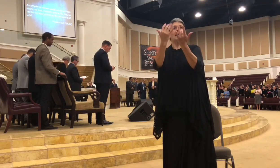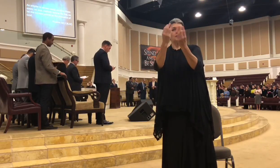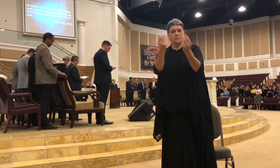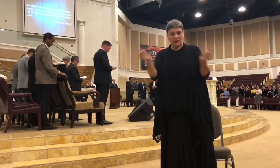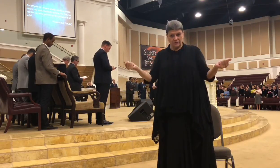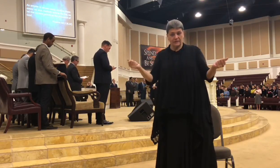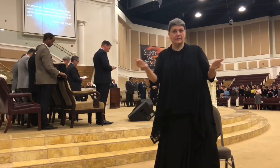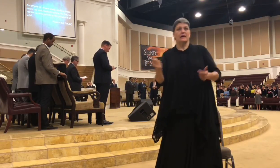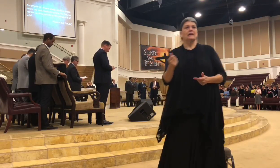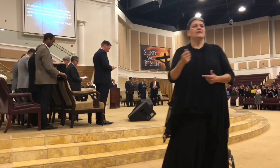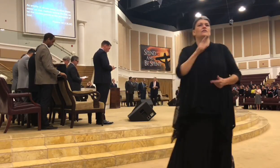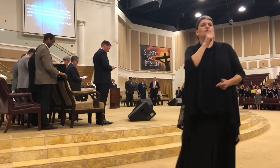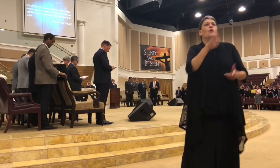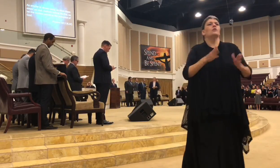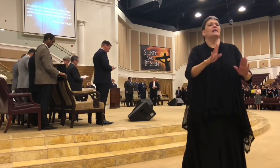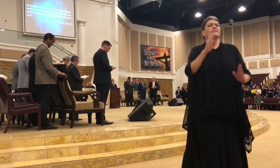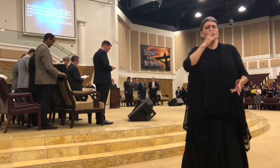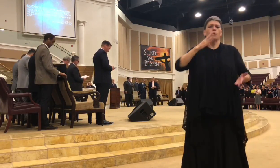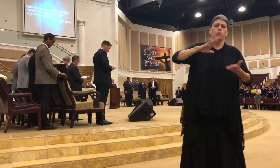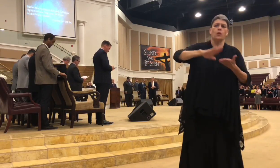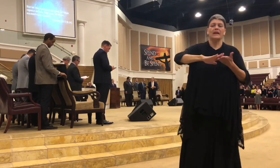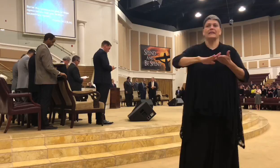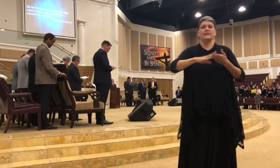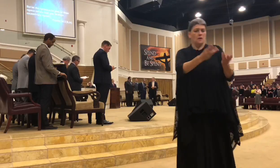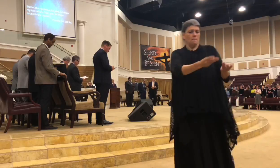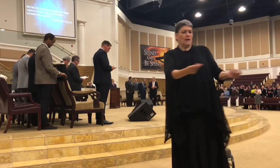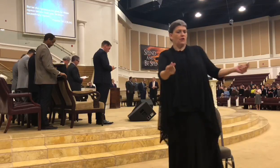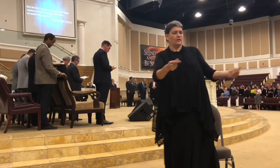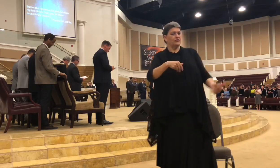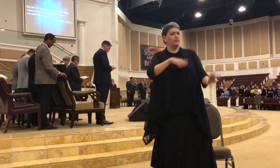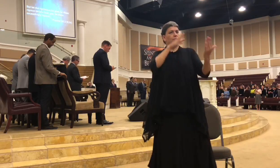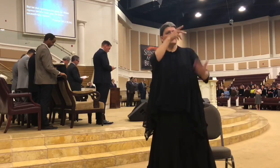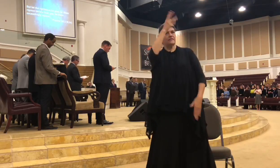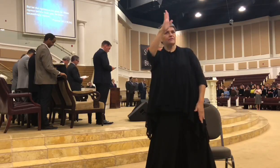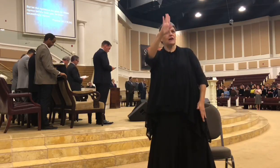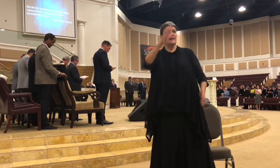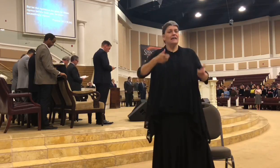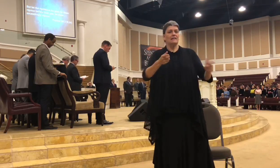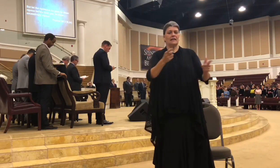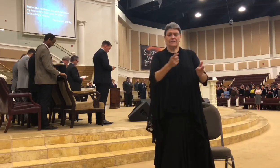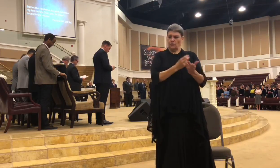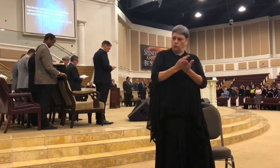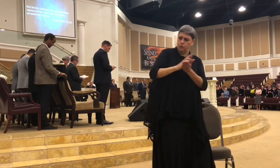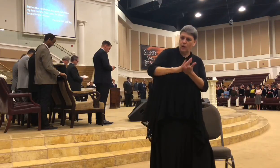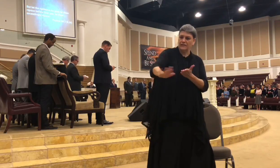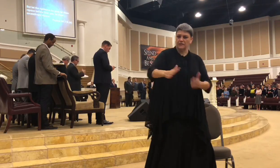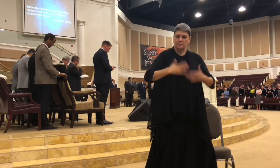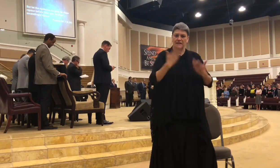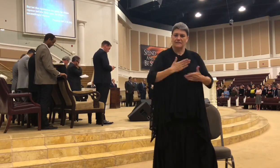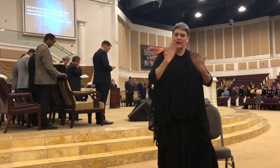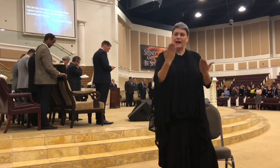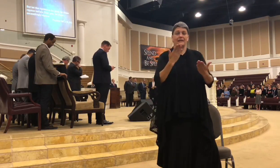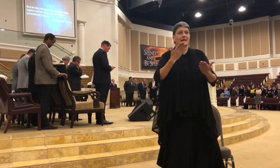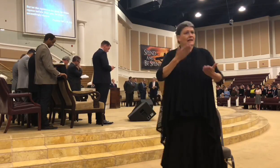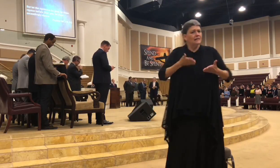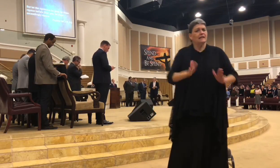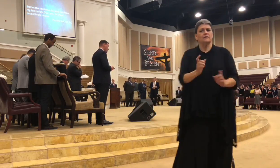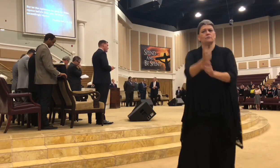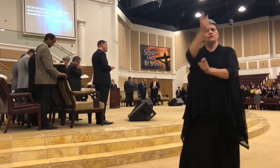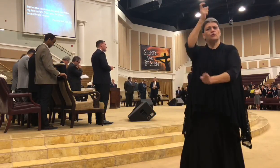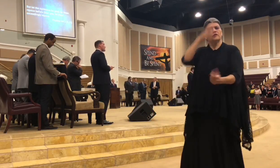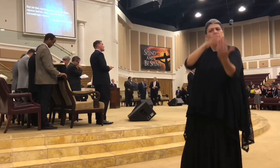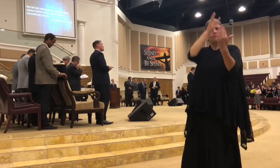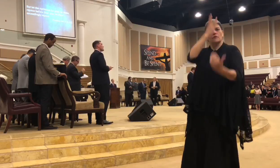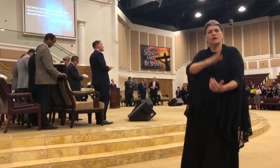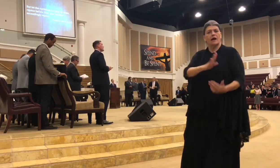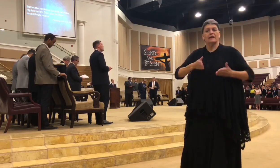at the presence of God. But let the righteous be glad. Let them rejoice before God. Let